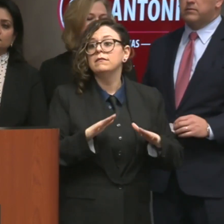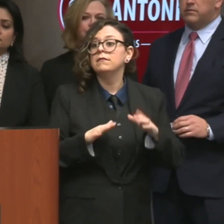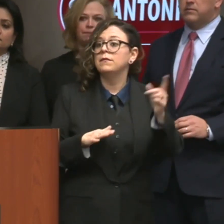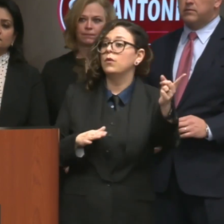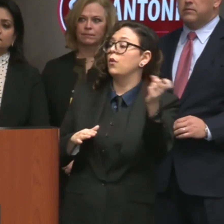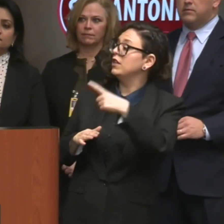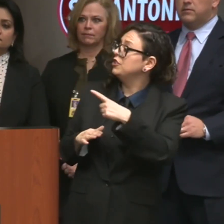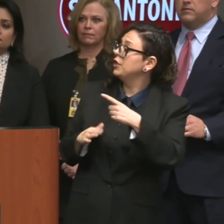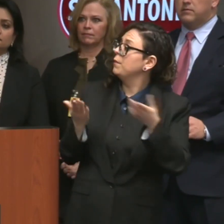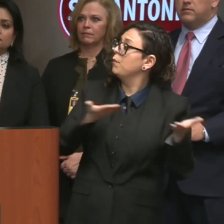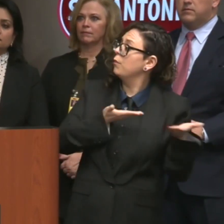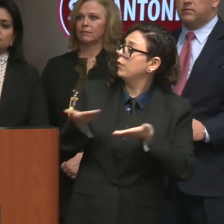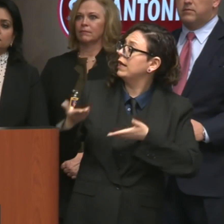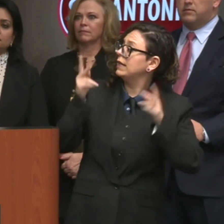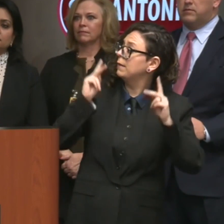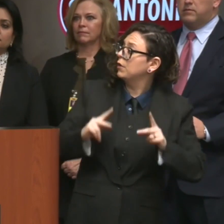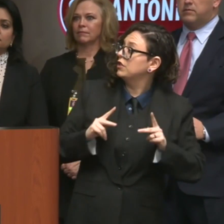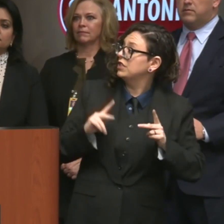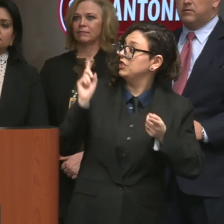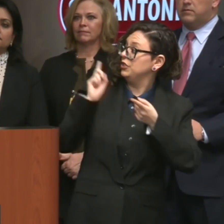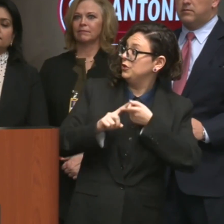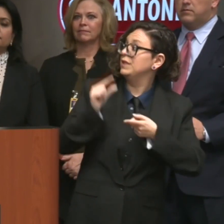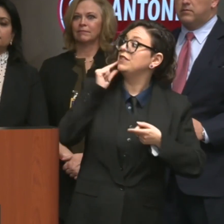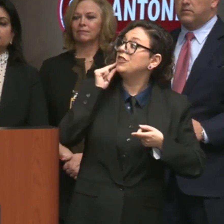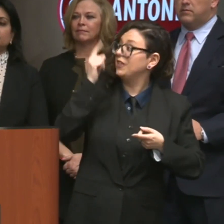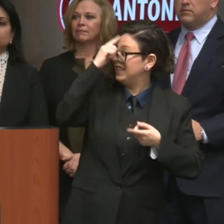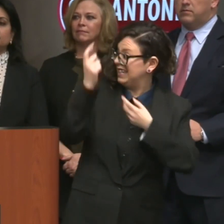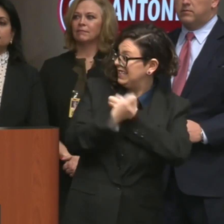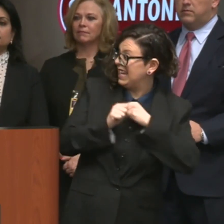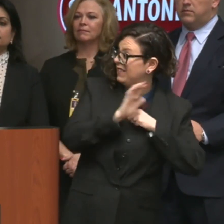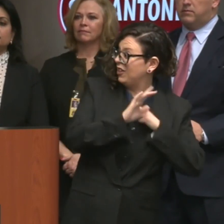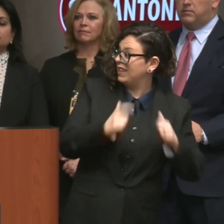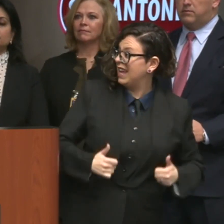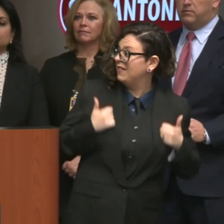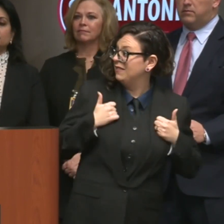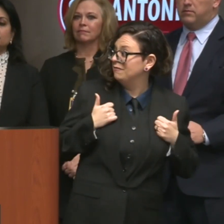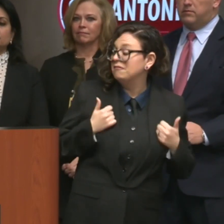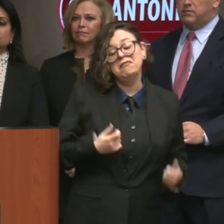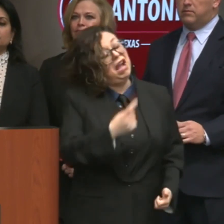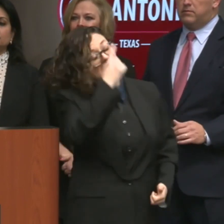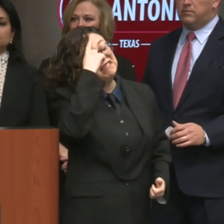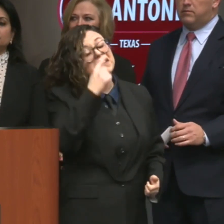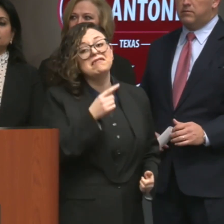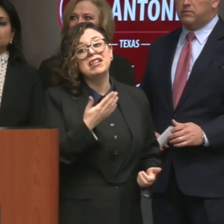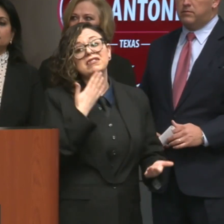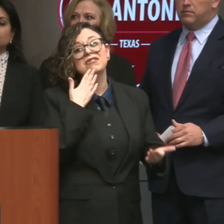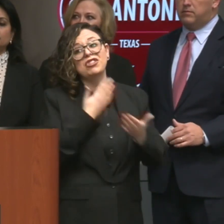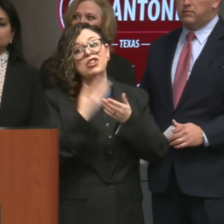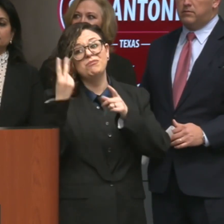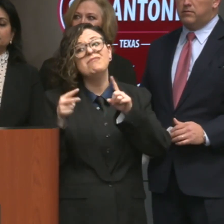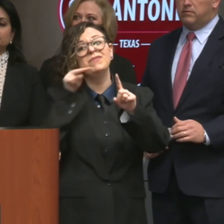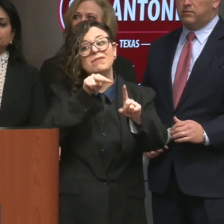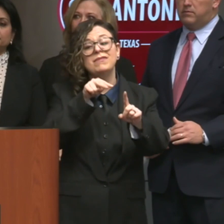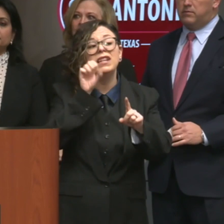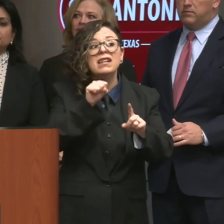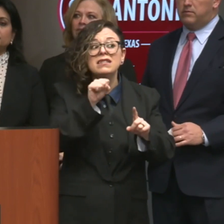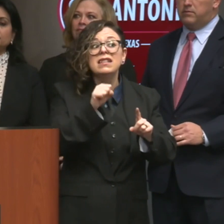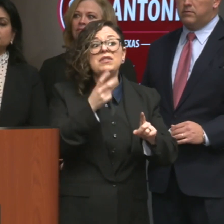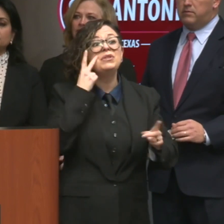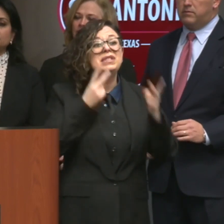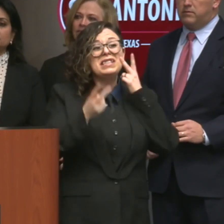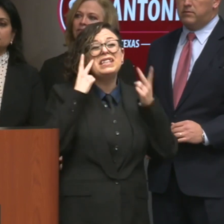this person here to San Antonio save their life? I think that's a really good way to look at it. If you look at the situation in China,